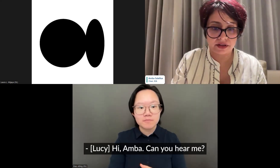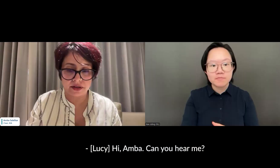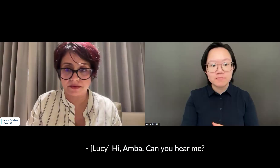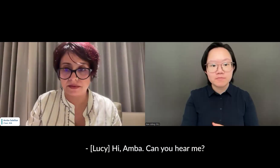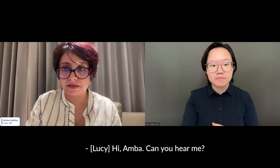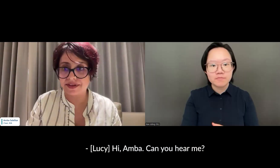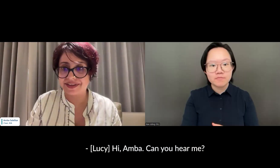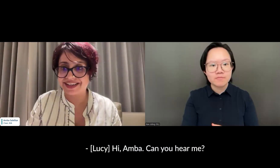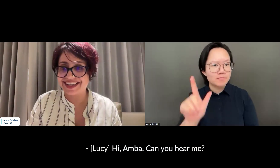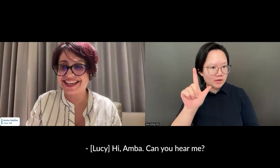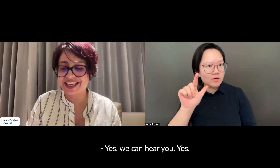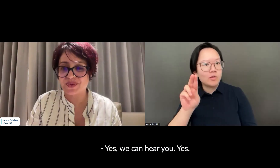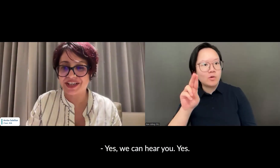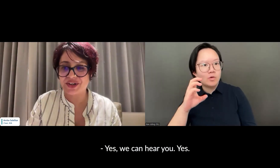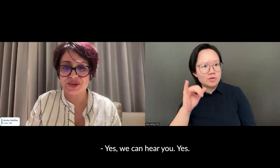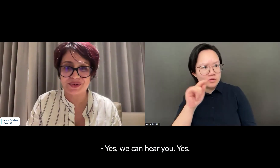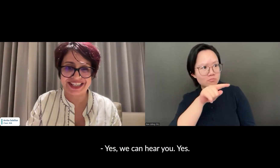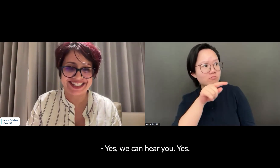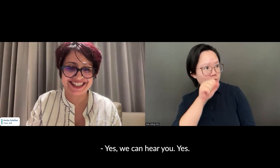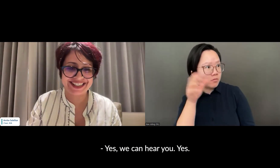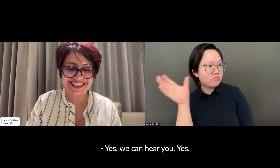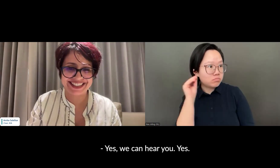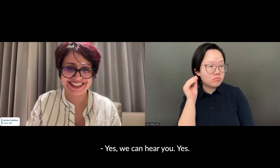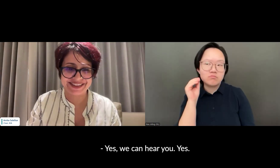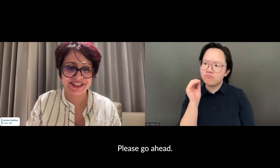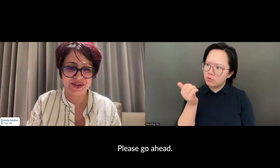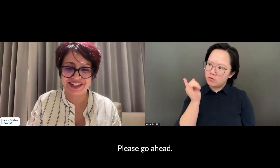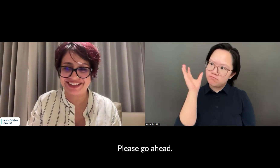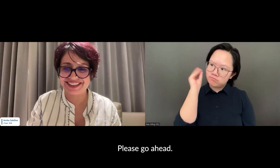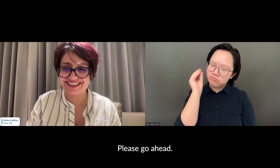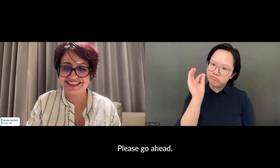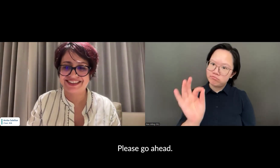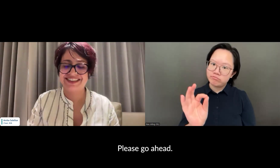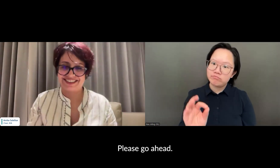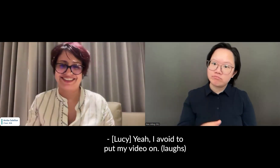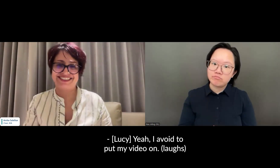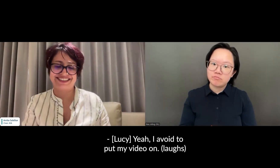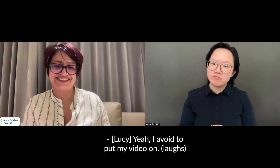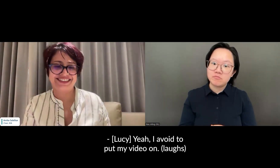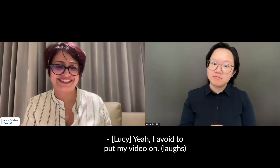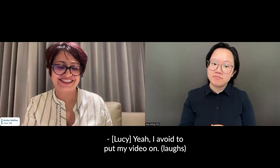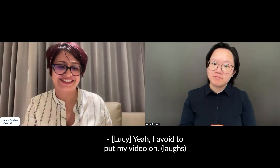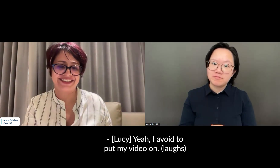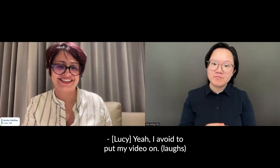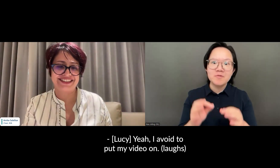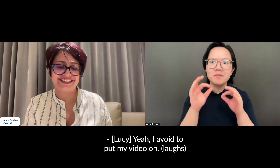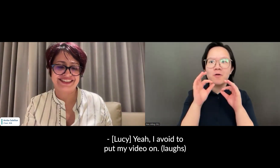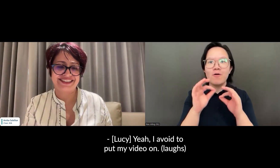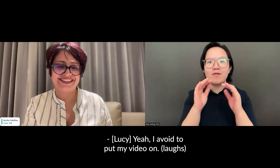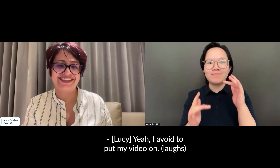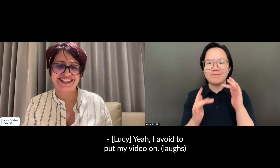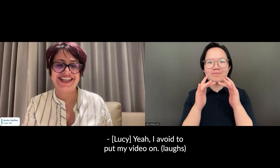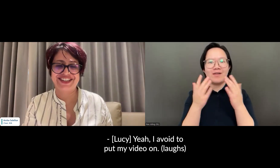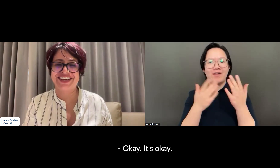Hi, Abba, can you hear me? Yes, we can hear you. Yes. Please go ahead. Yes, I'll avoid to put my video